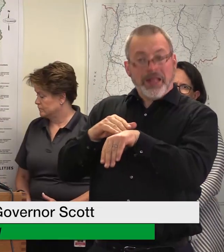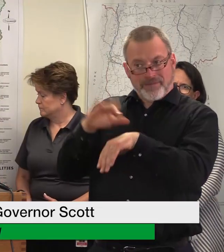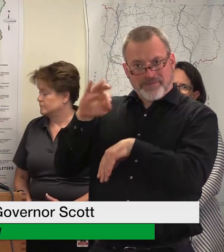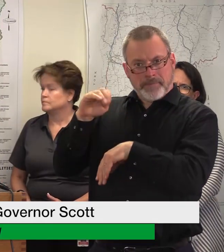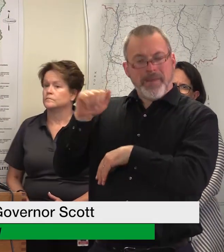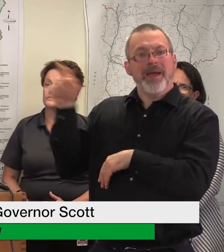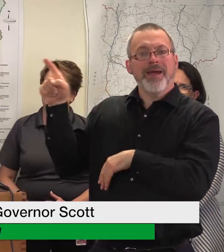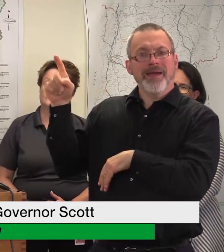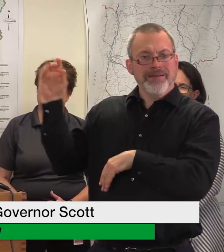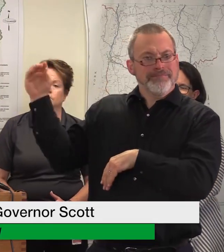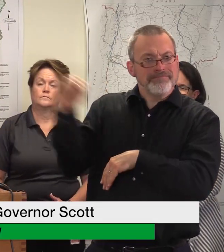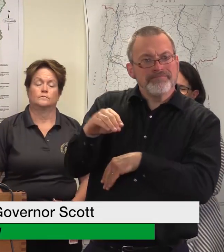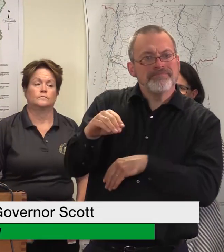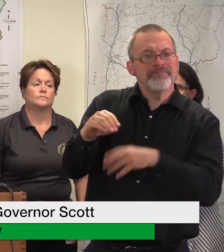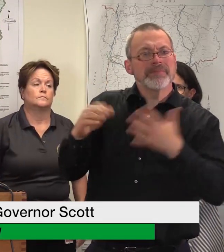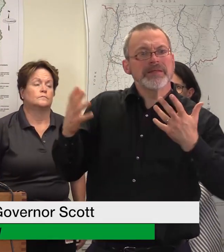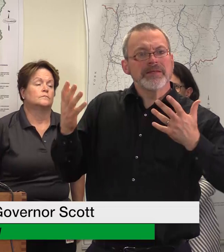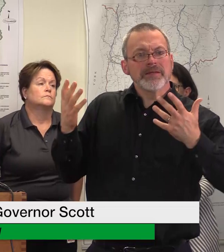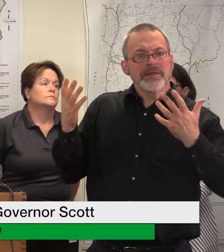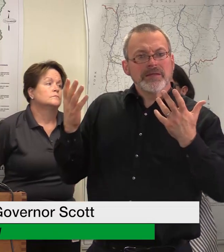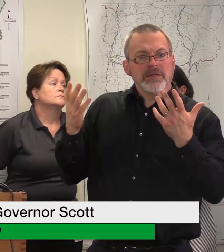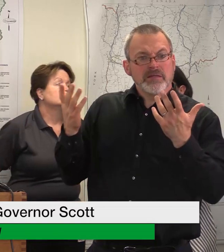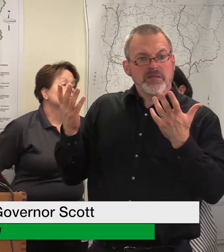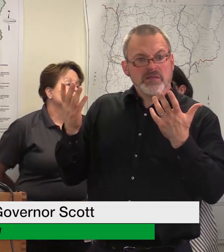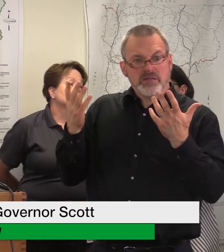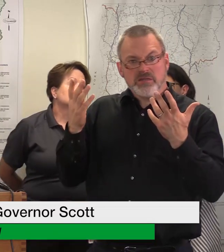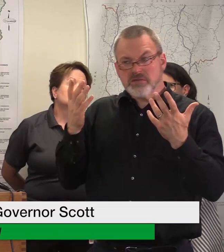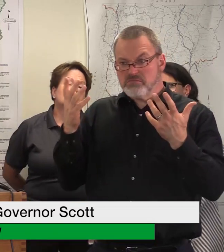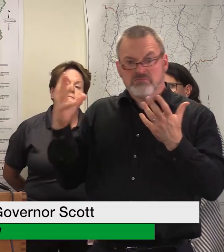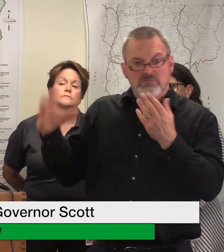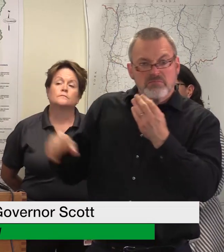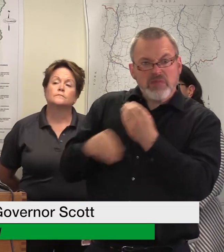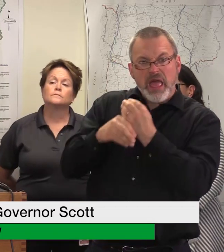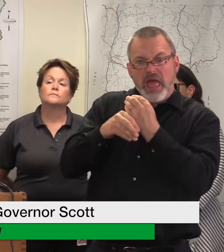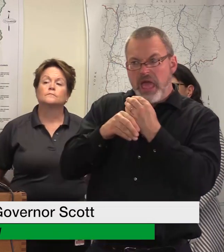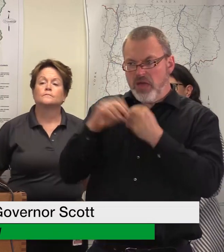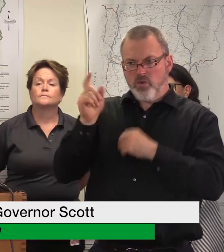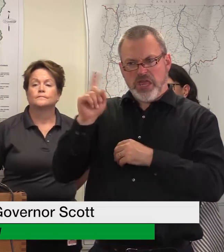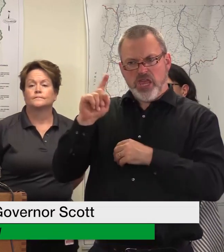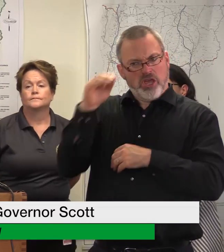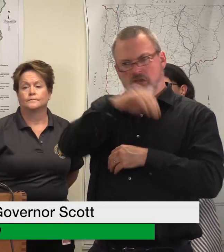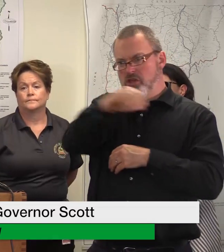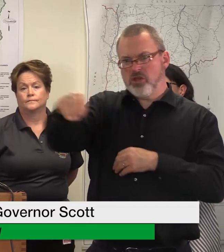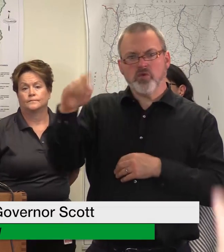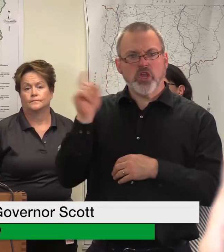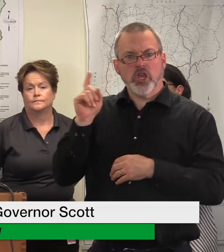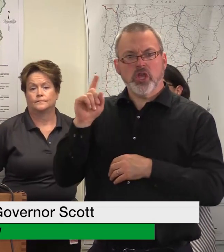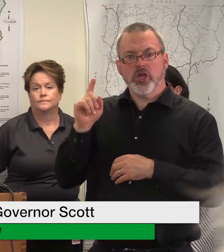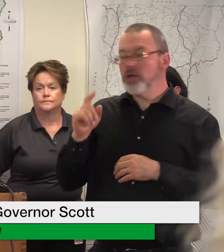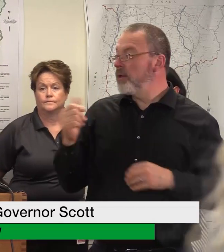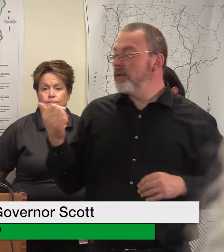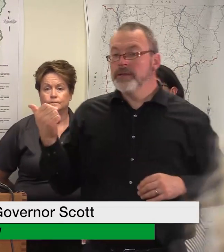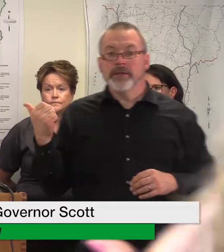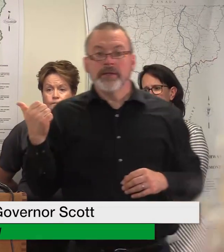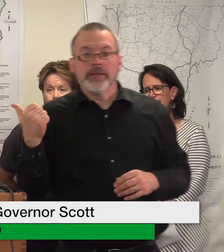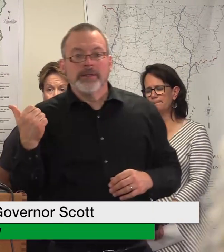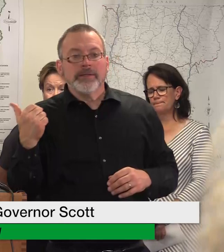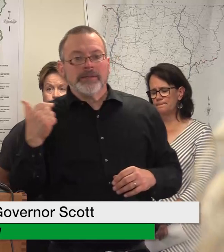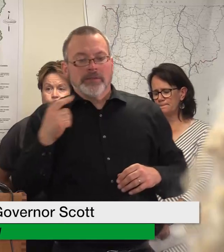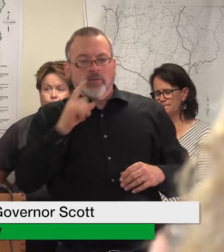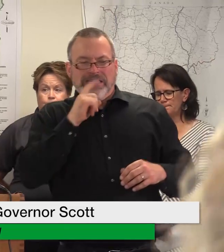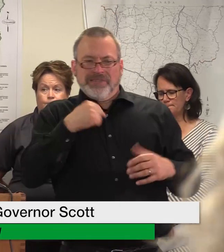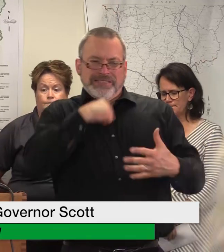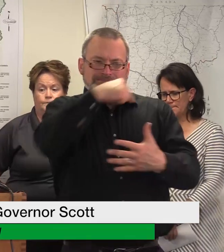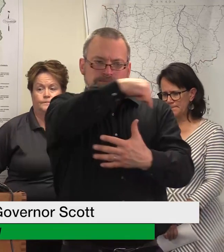Does the state have any other plans to place them in any other locations? We're exploring all options there, and